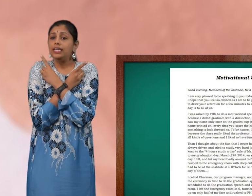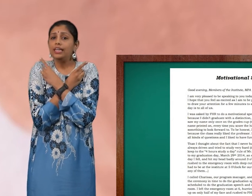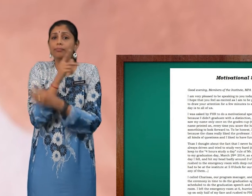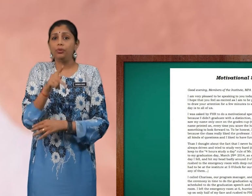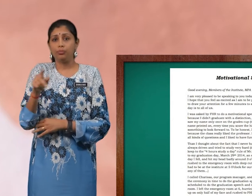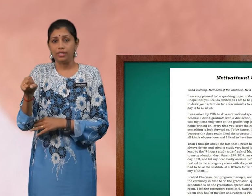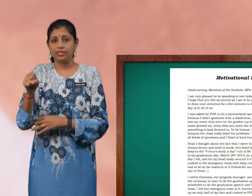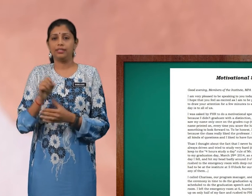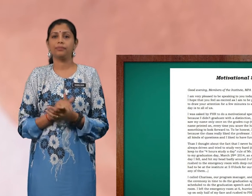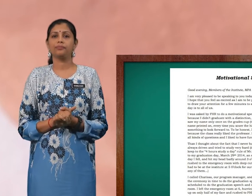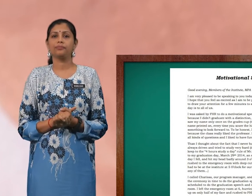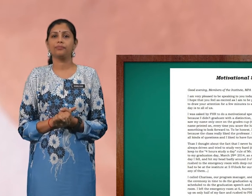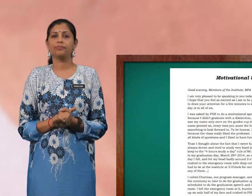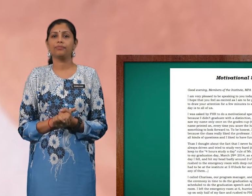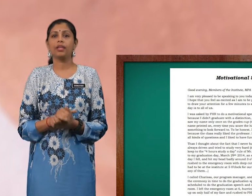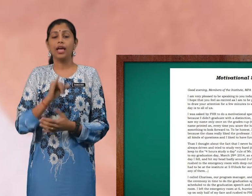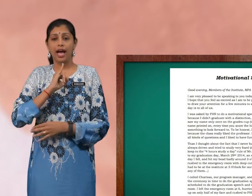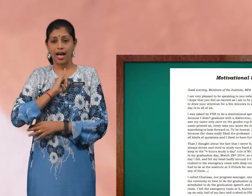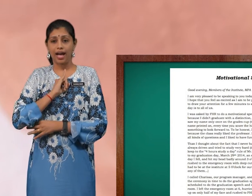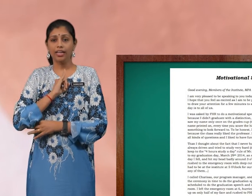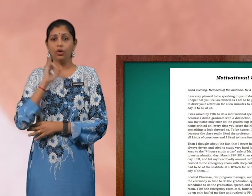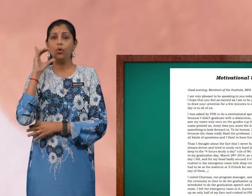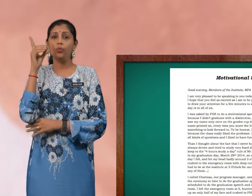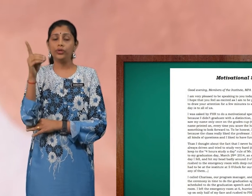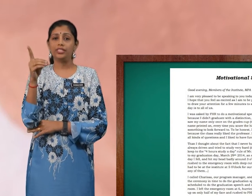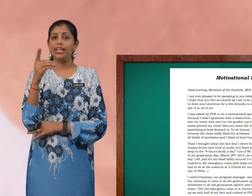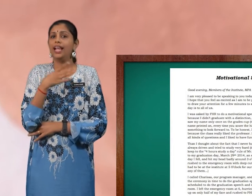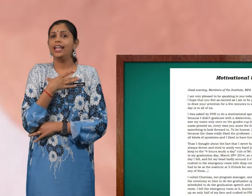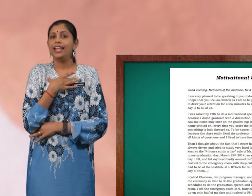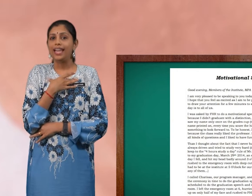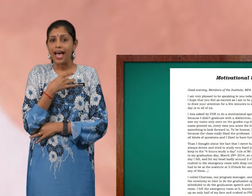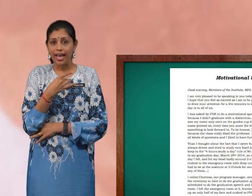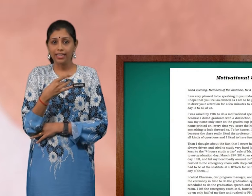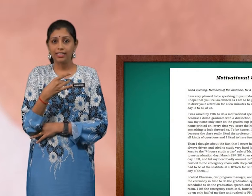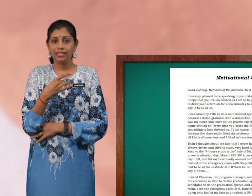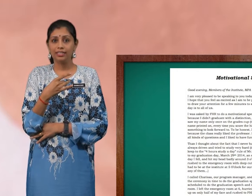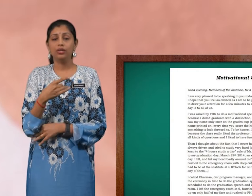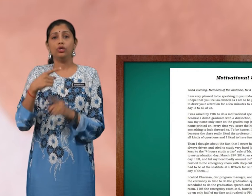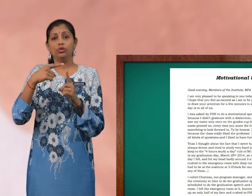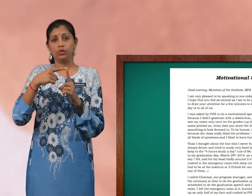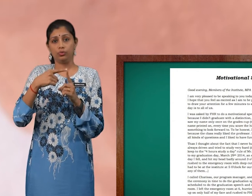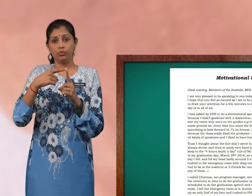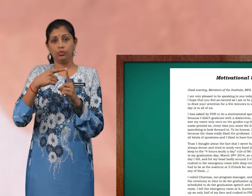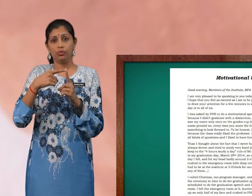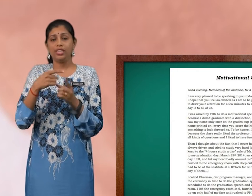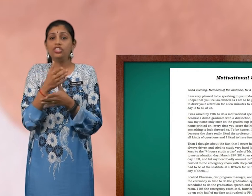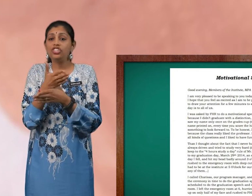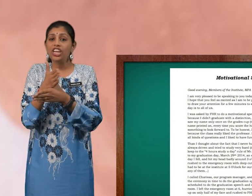Dear pupils, I would like to